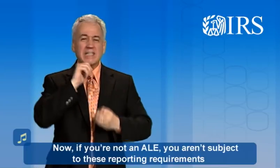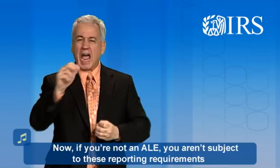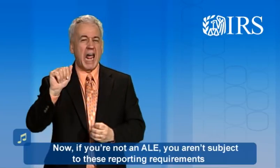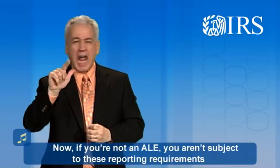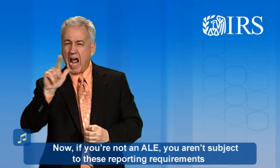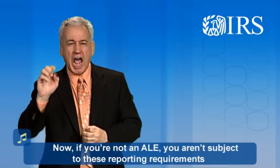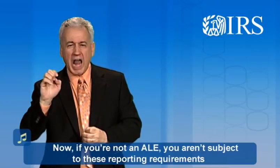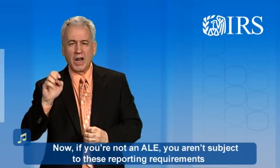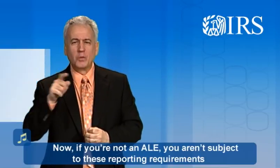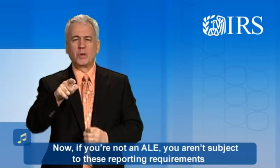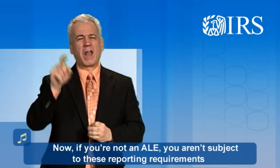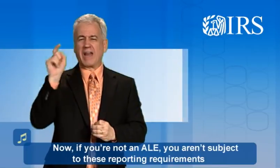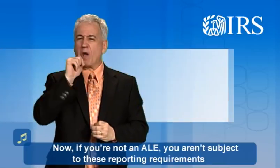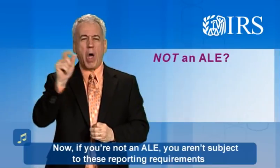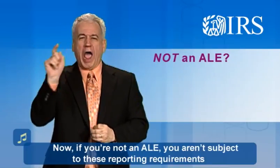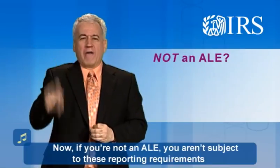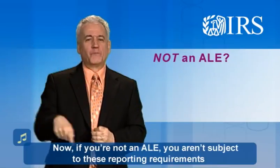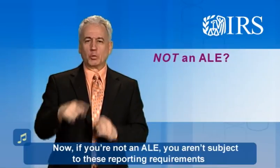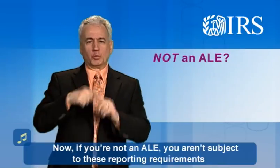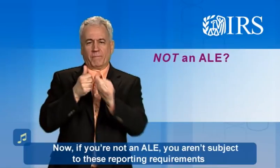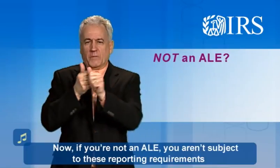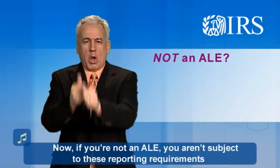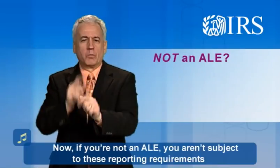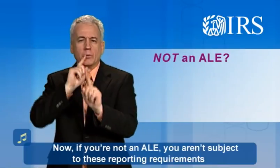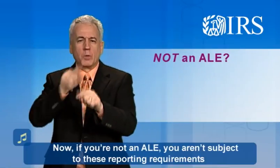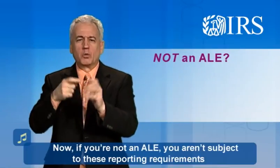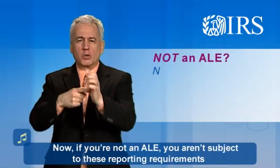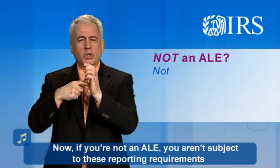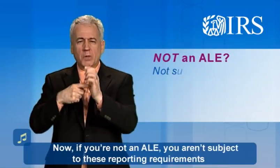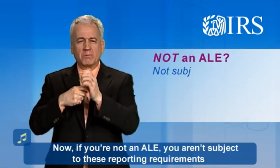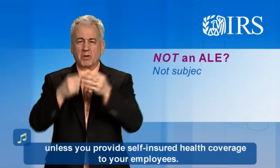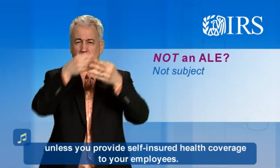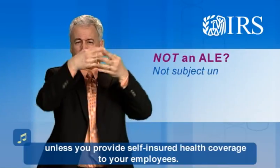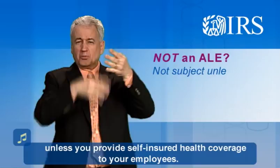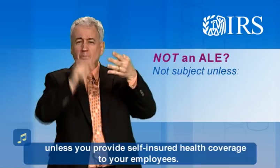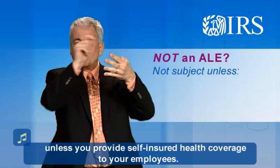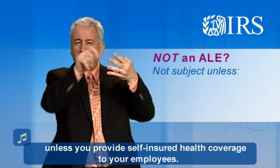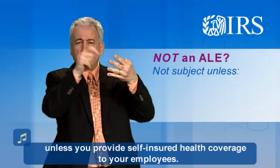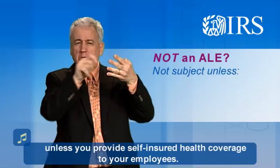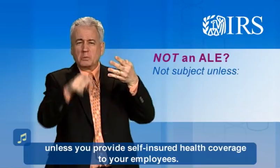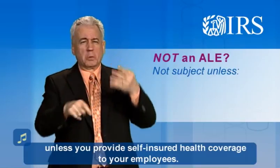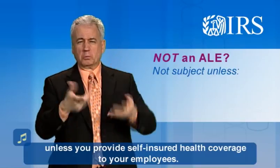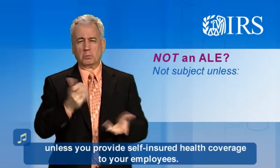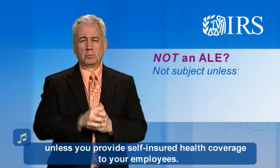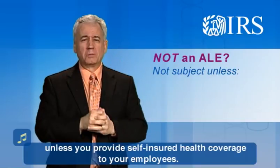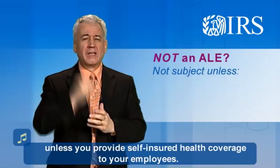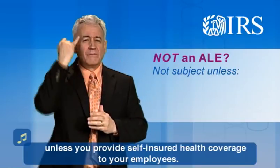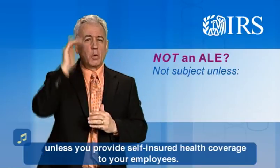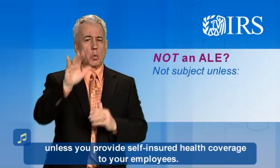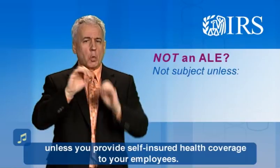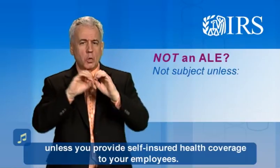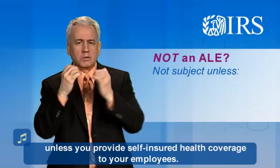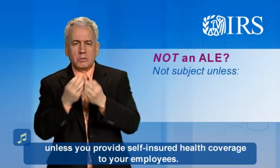Now, if you're not an ALE, you aren't subject to these reporting requirements unless you provide self-insured health coverage to your